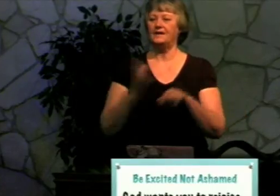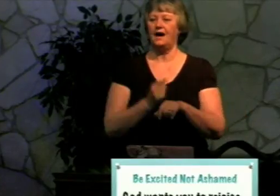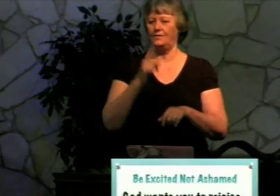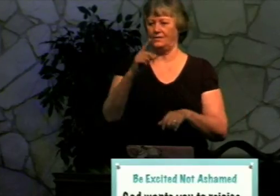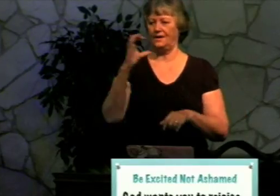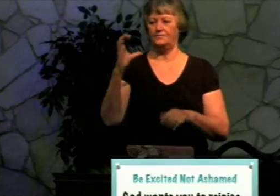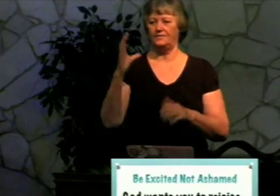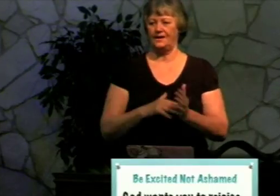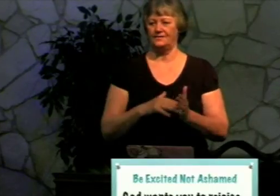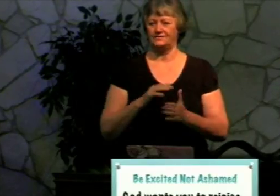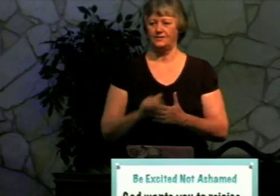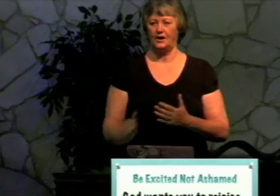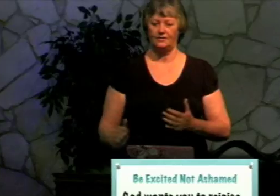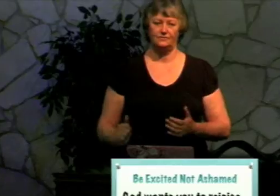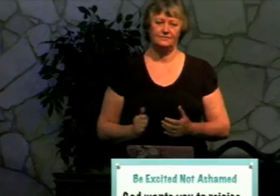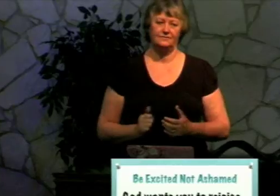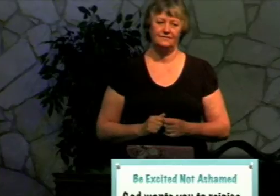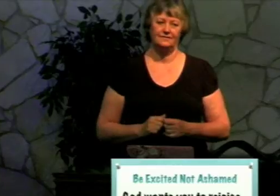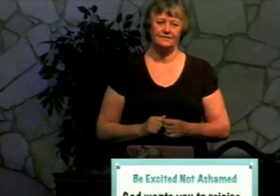got $100,000.